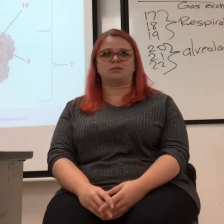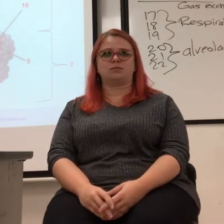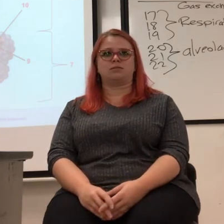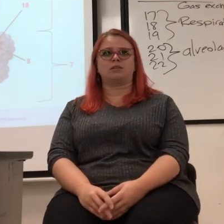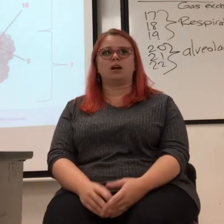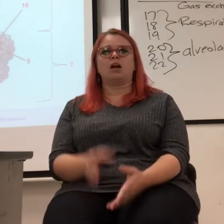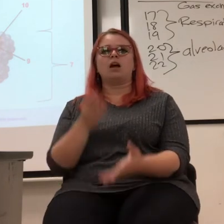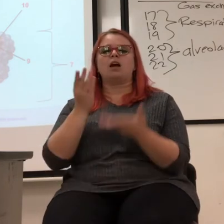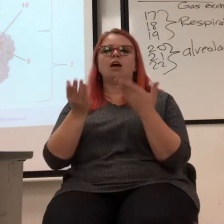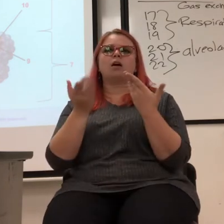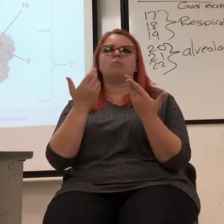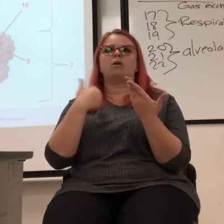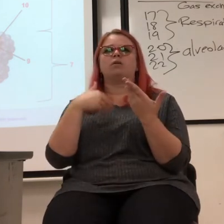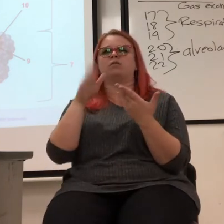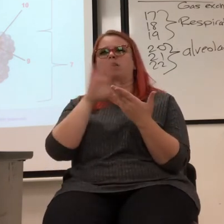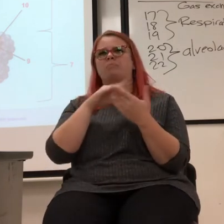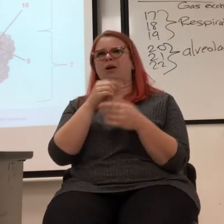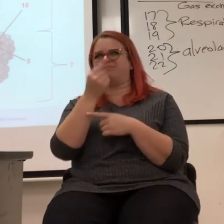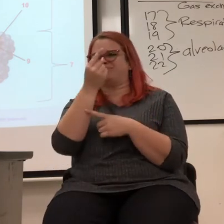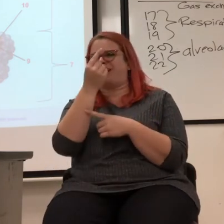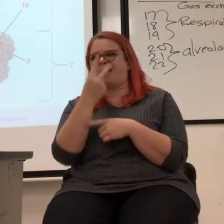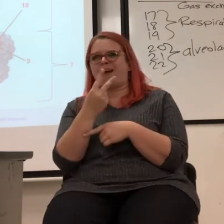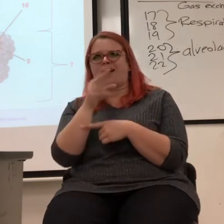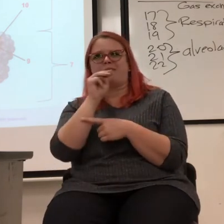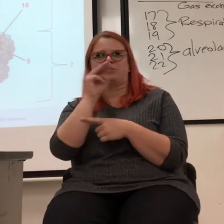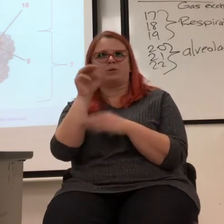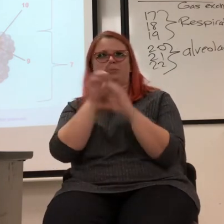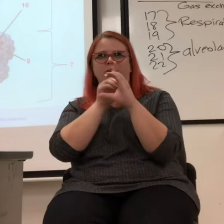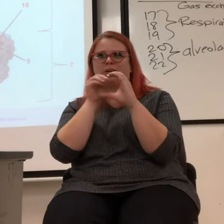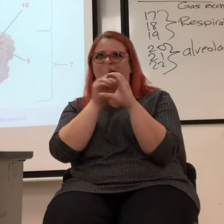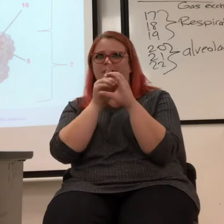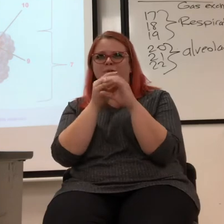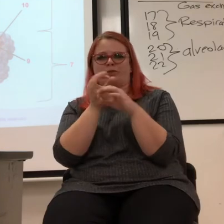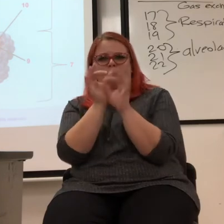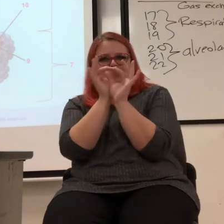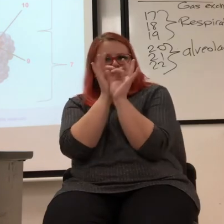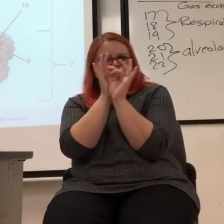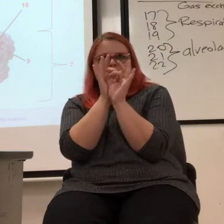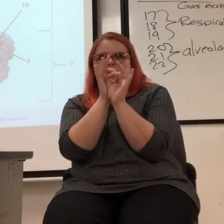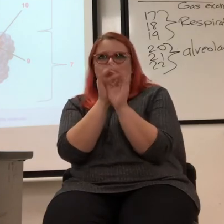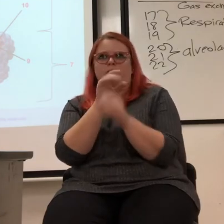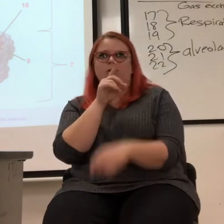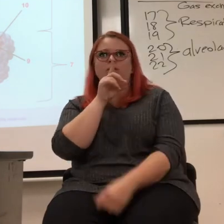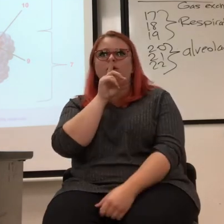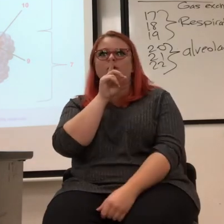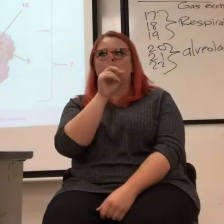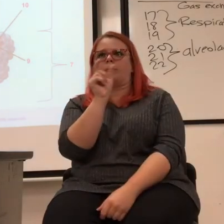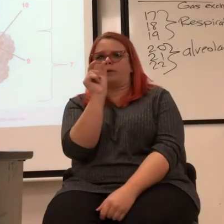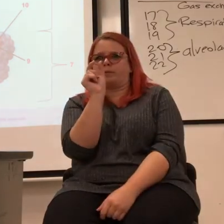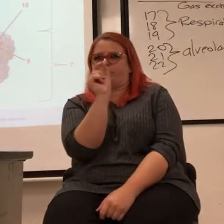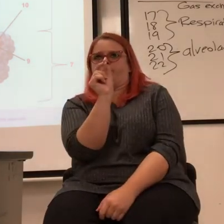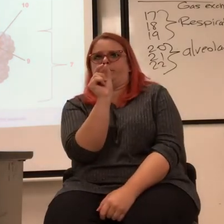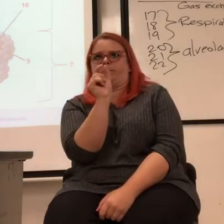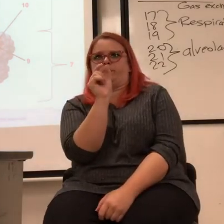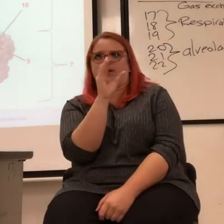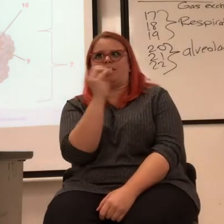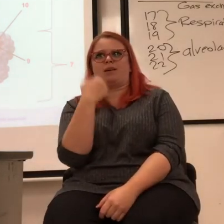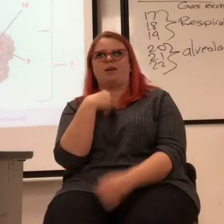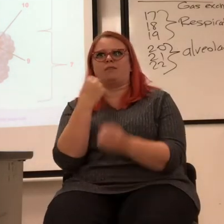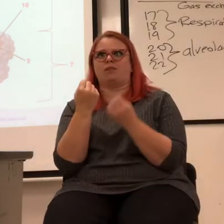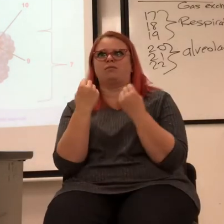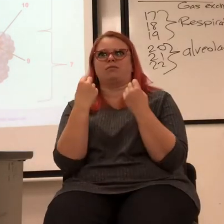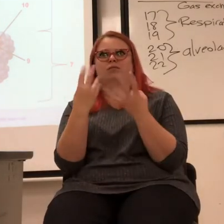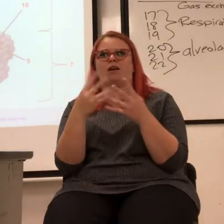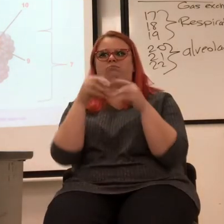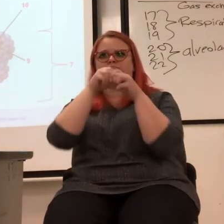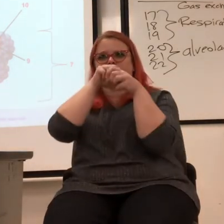And maybe they're about a half millimeter in diameter. Okay, so then you really shrunk them and there's like a lot of them. So